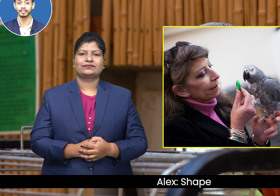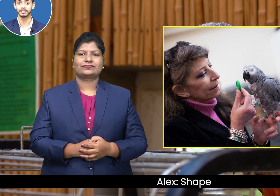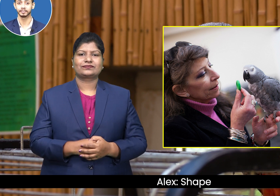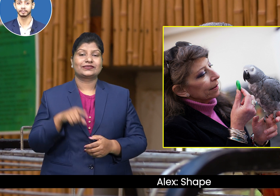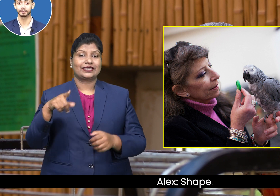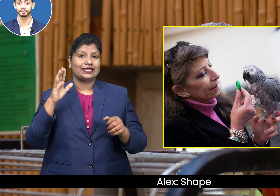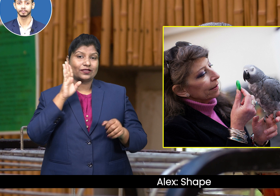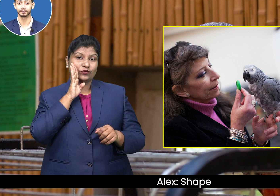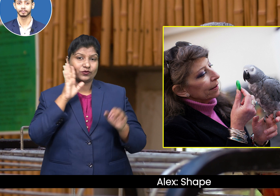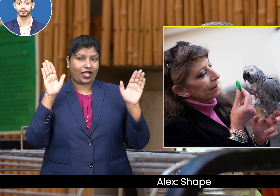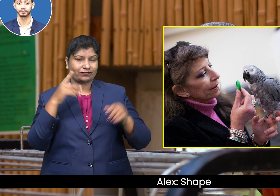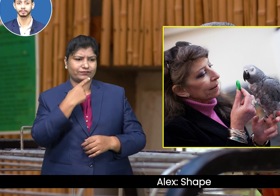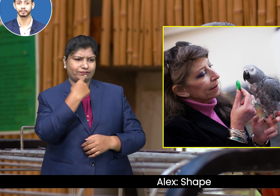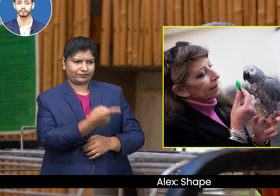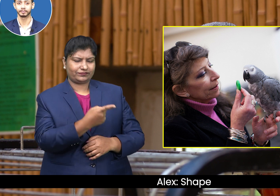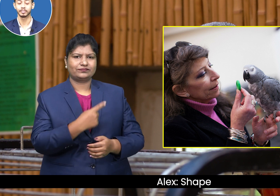Alex,